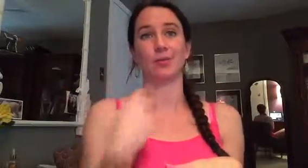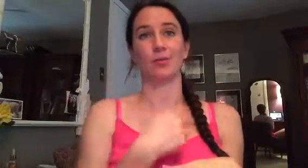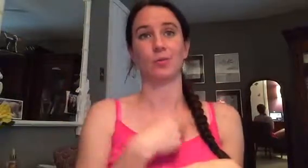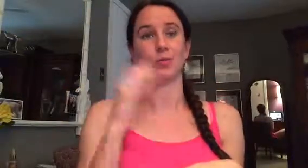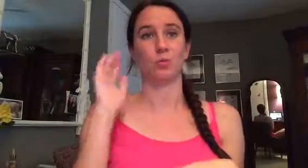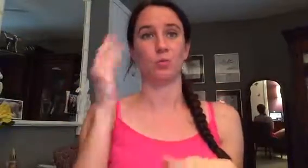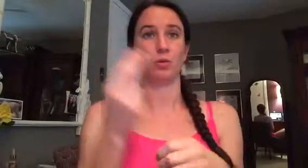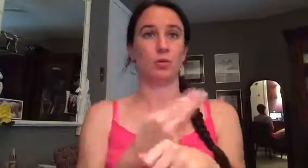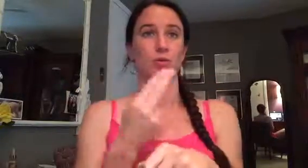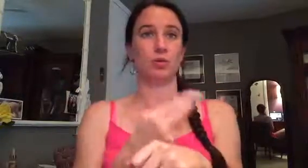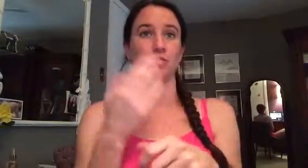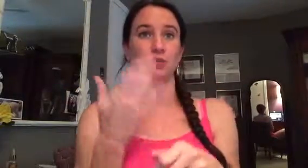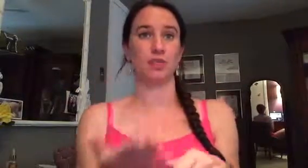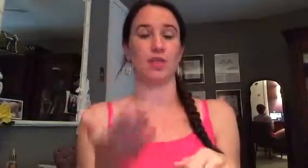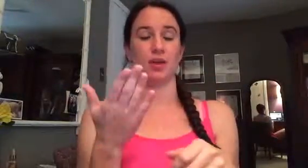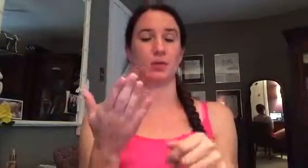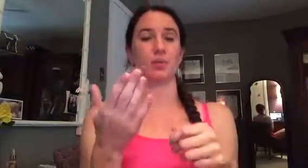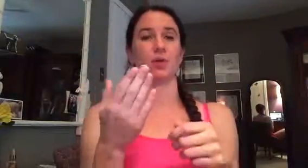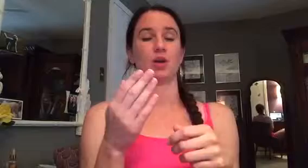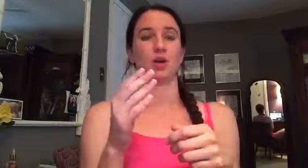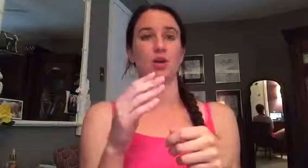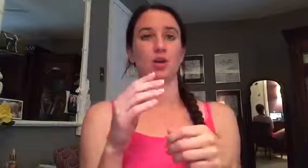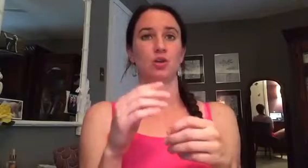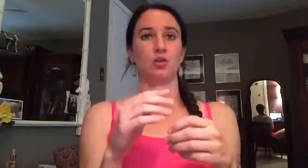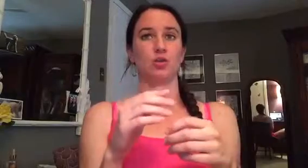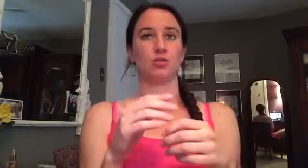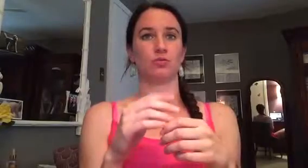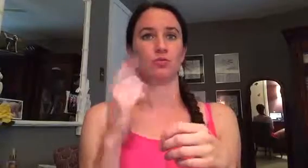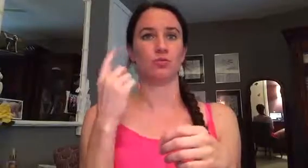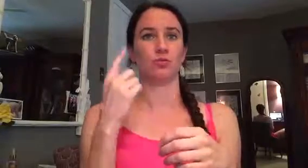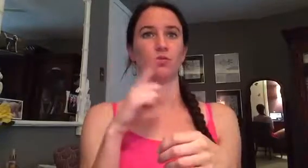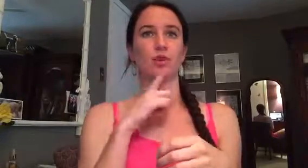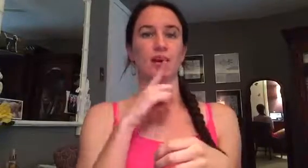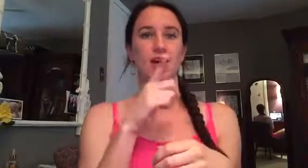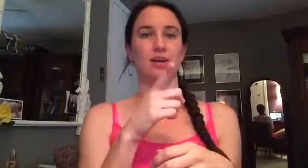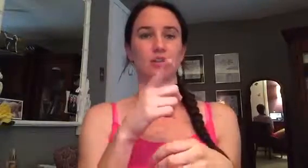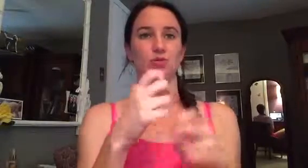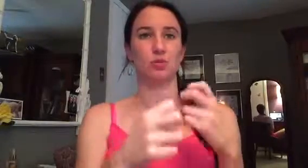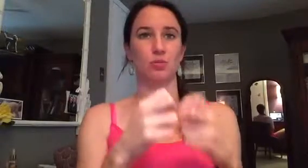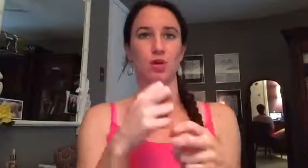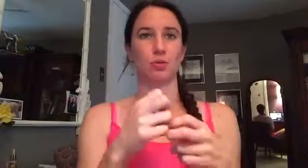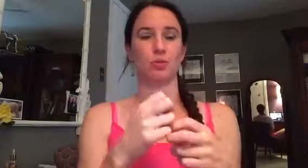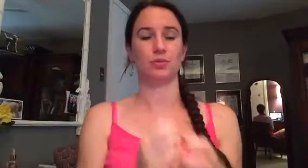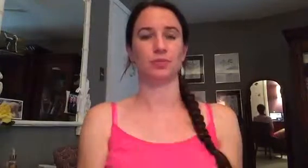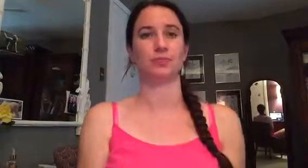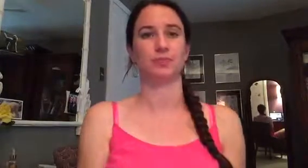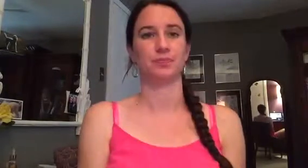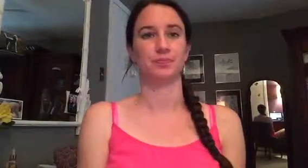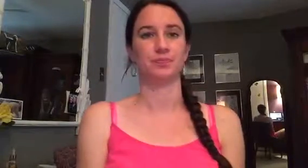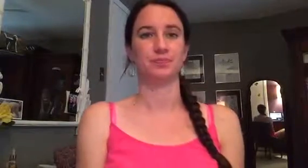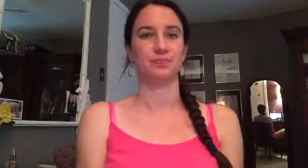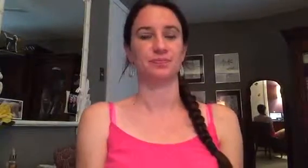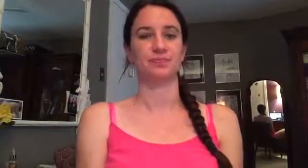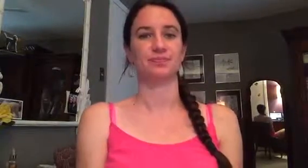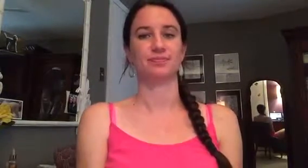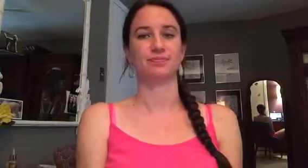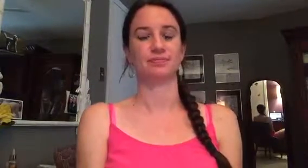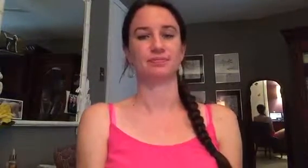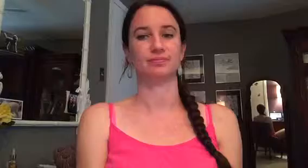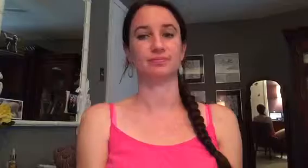Please follow along and take notes on the figures and formulas. Is everybody